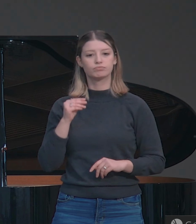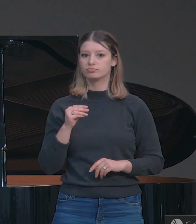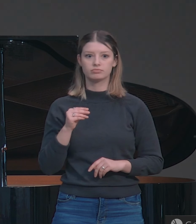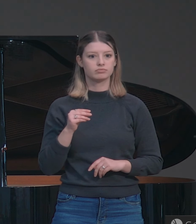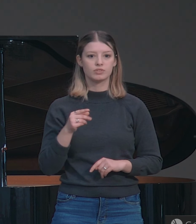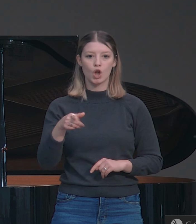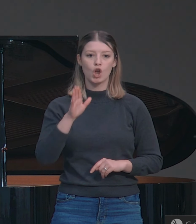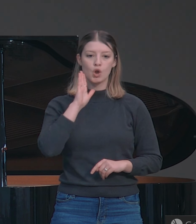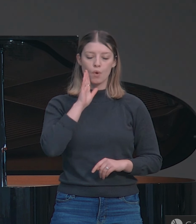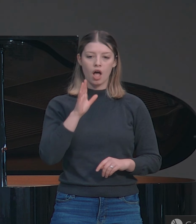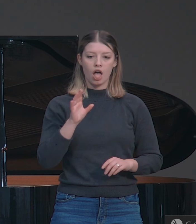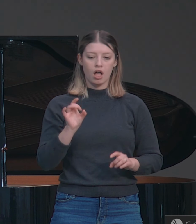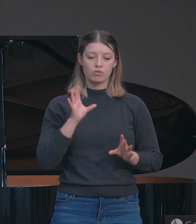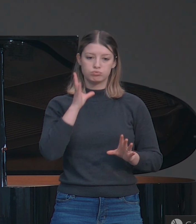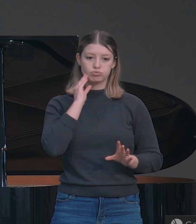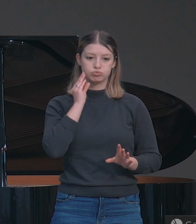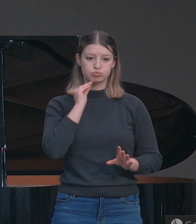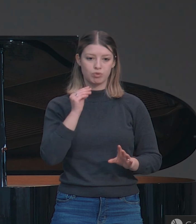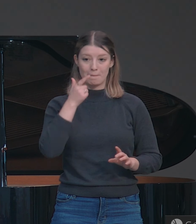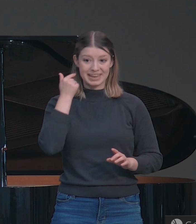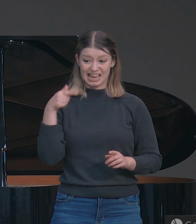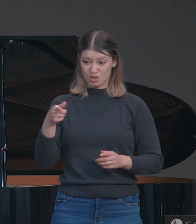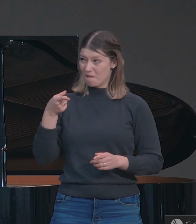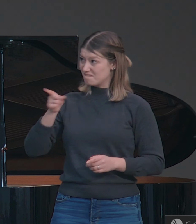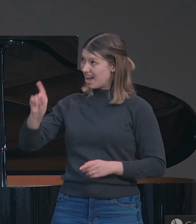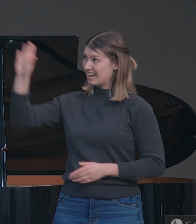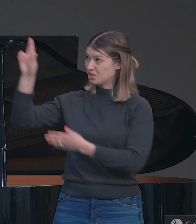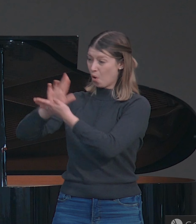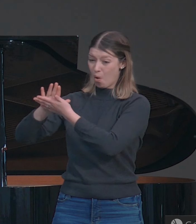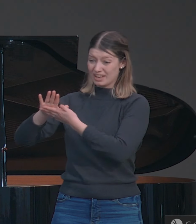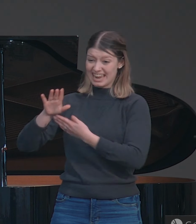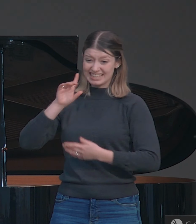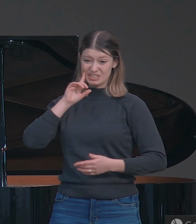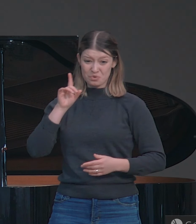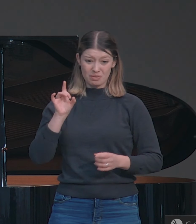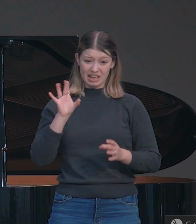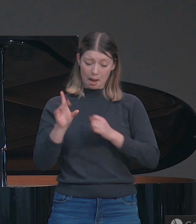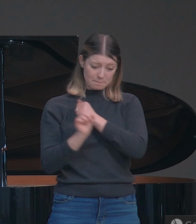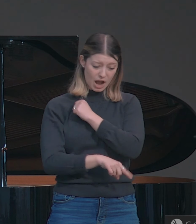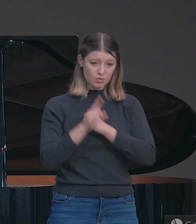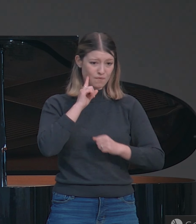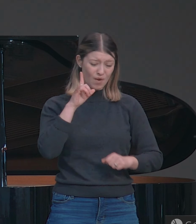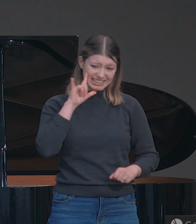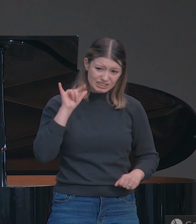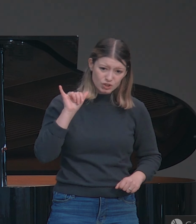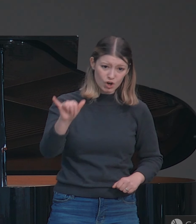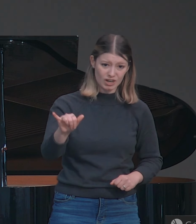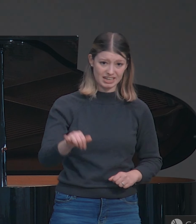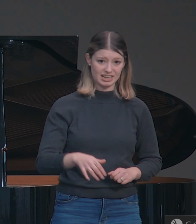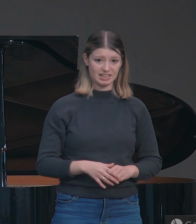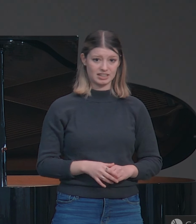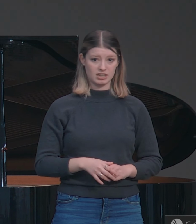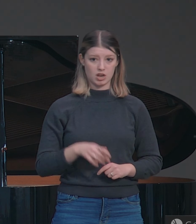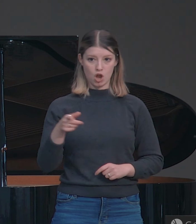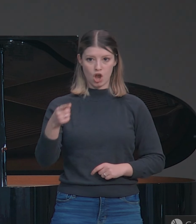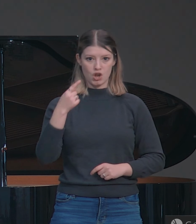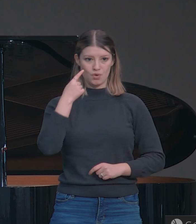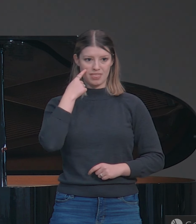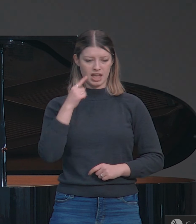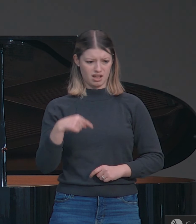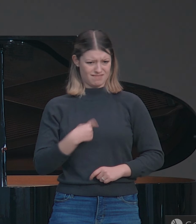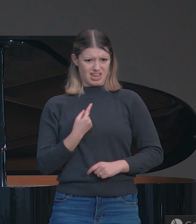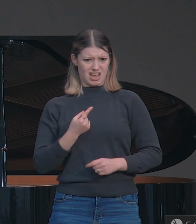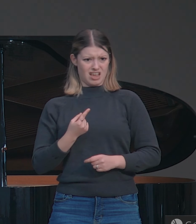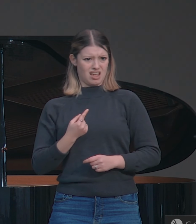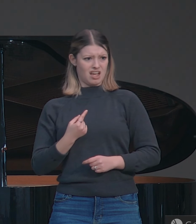offending the holiness of God for all eternity. And if that sounds offensive to you, and you're holding that to my account, forget